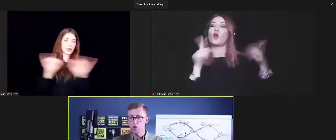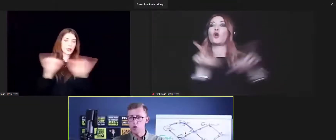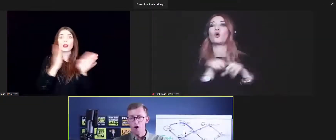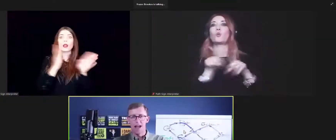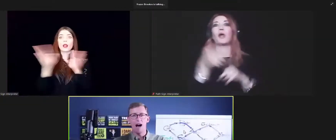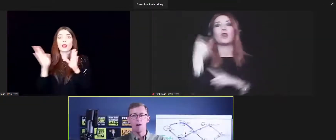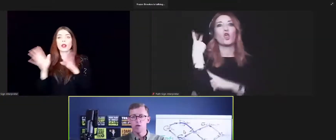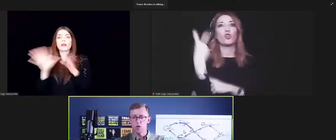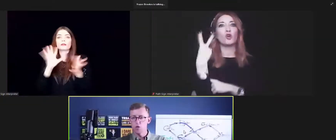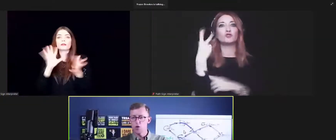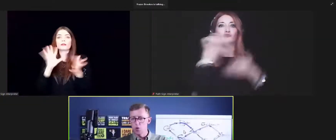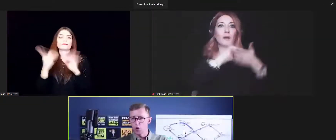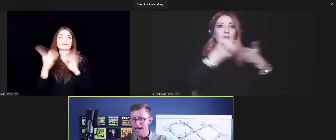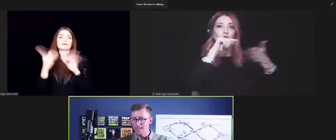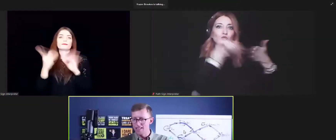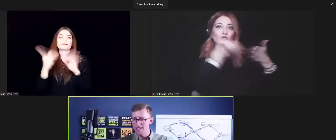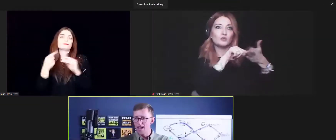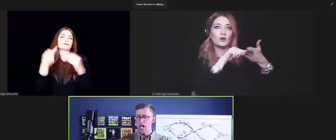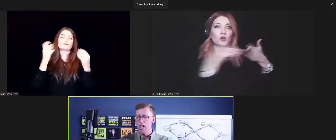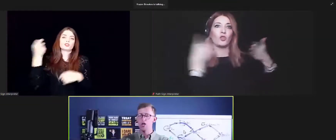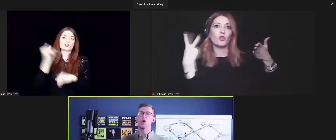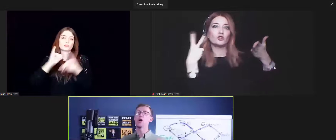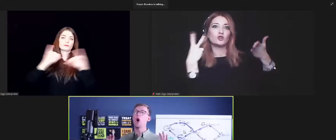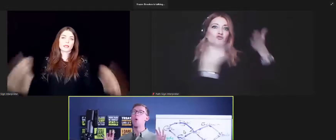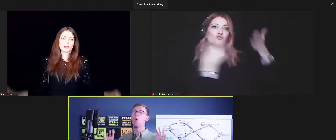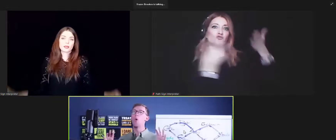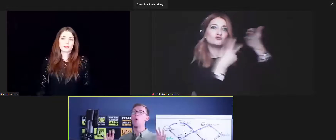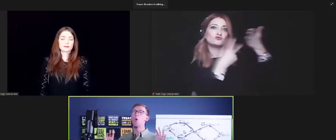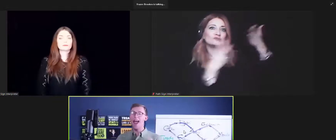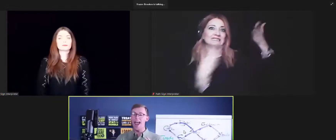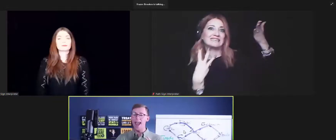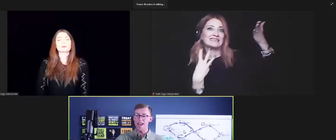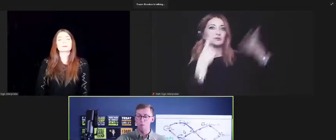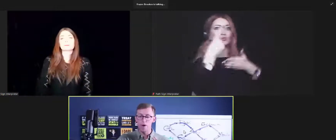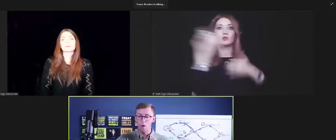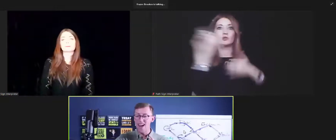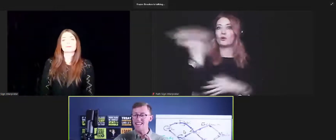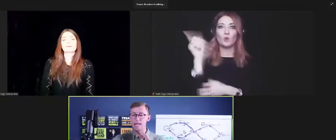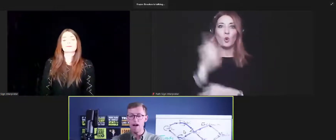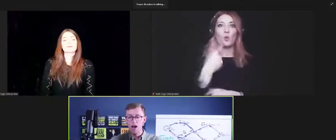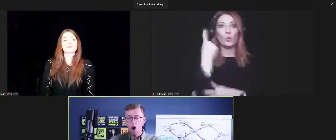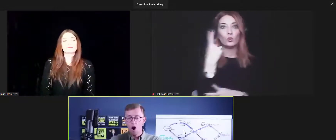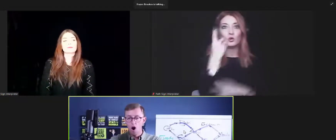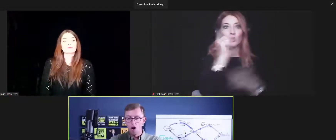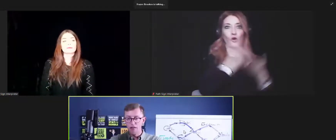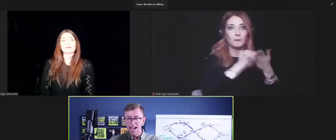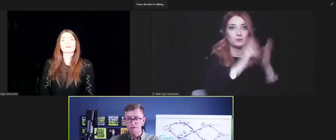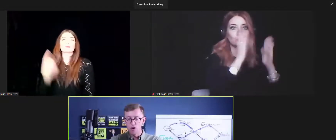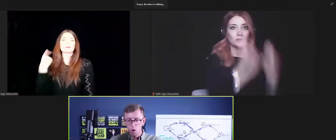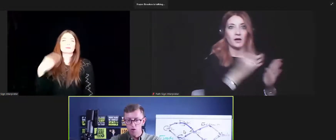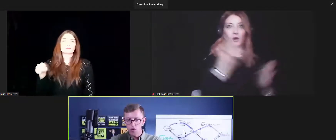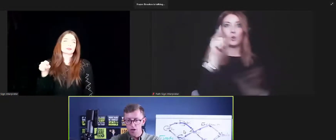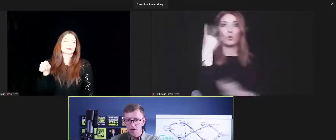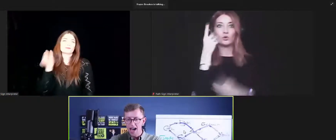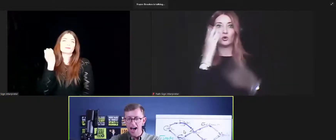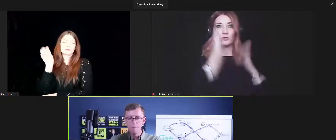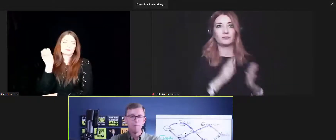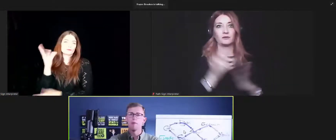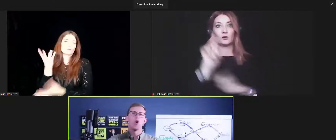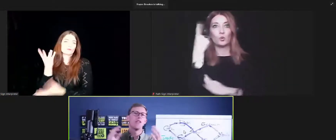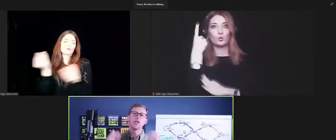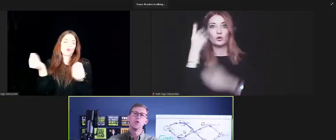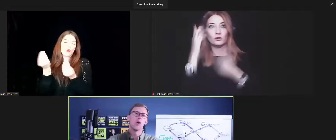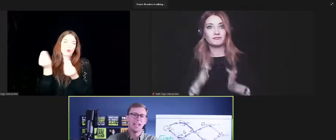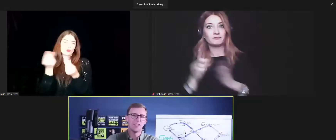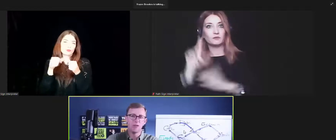tutorial on how to use Google Calendar. You can go way, way, way deeper on that if you want to. I'm sure